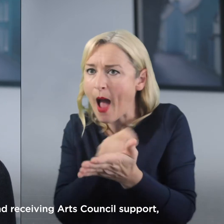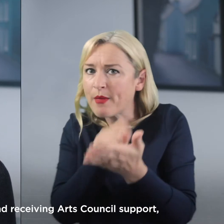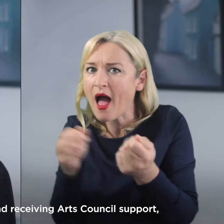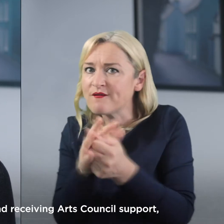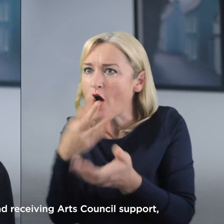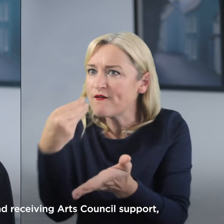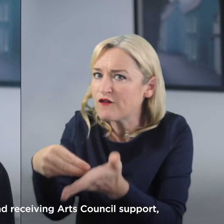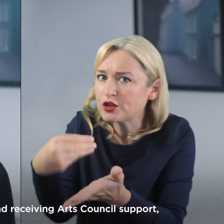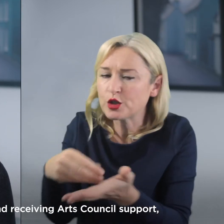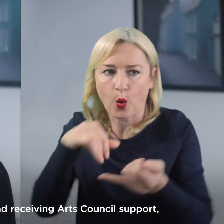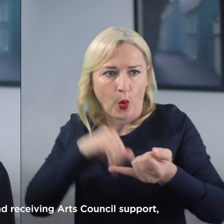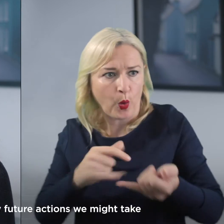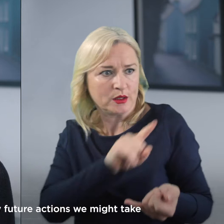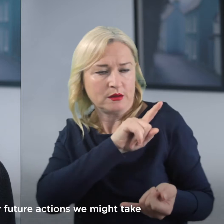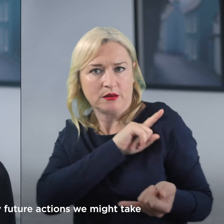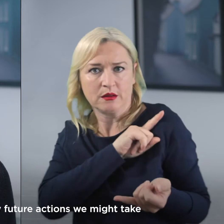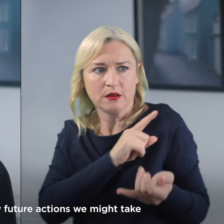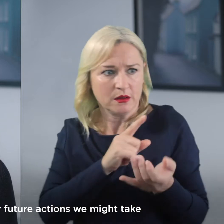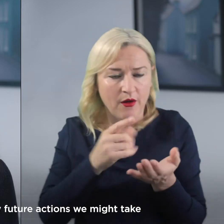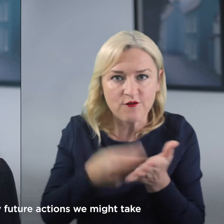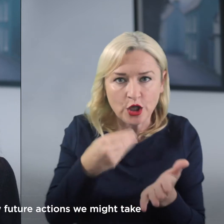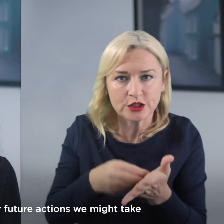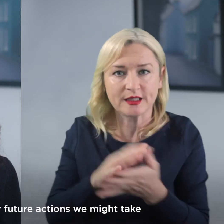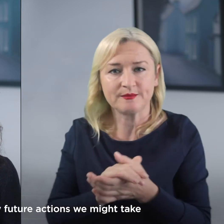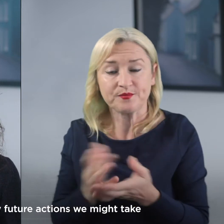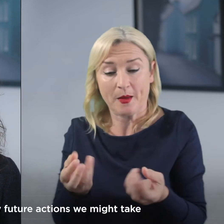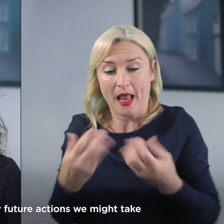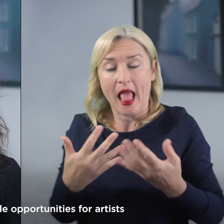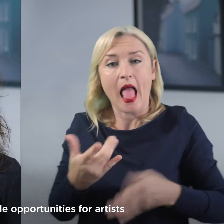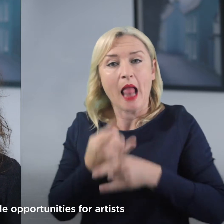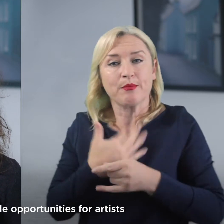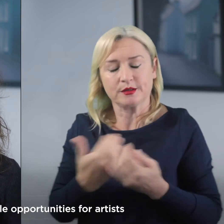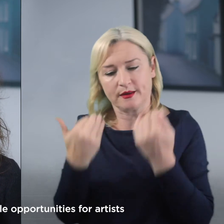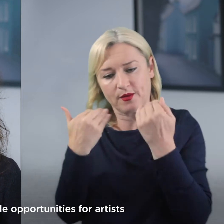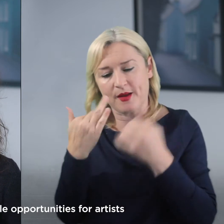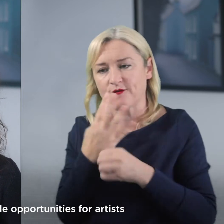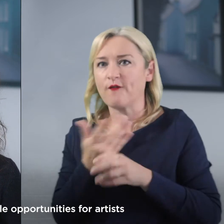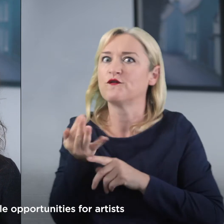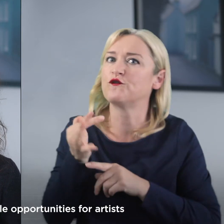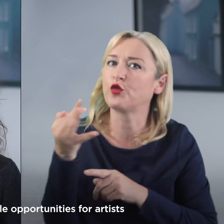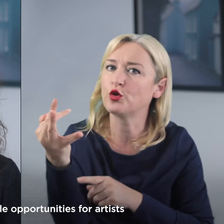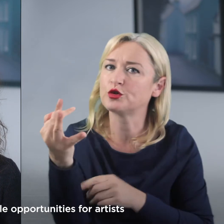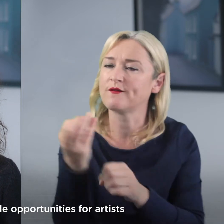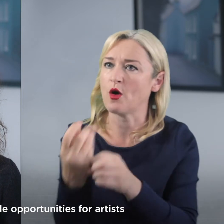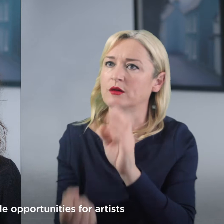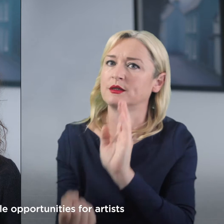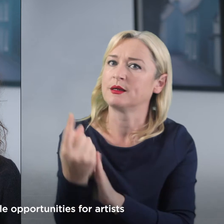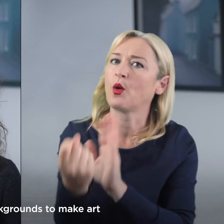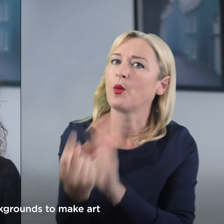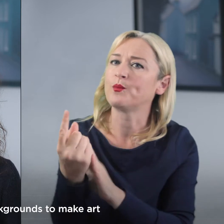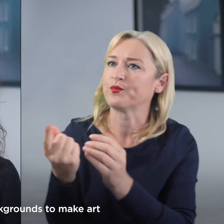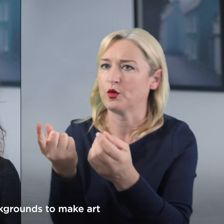receiving Arts Council support. And it will inform any future actions we might take to create equitable opportunities for